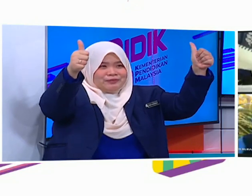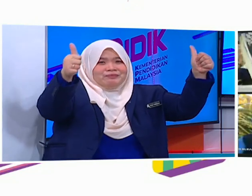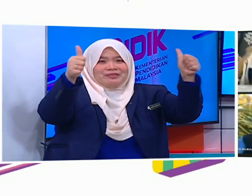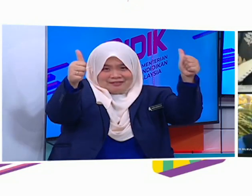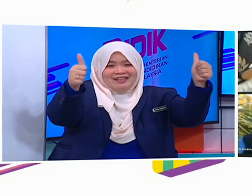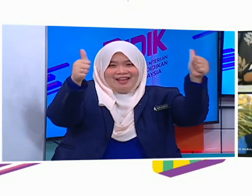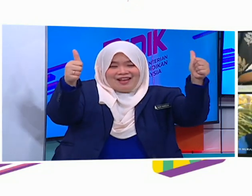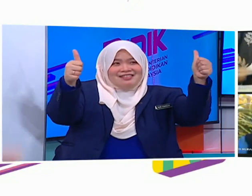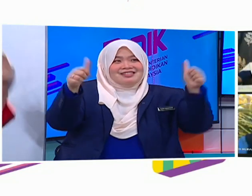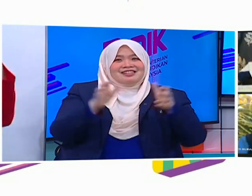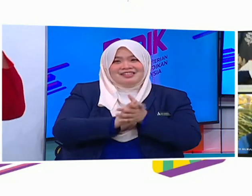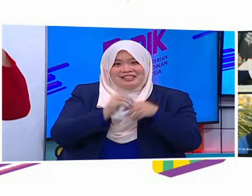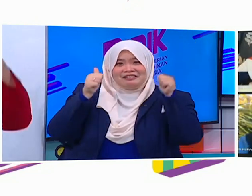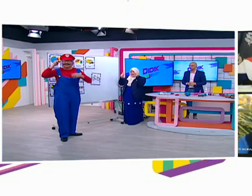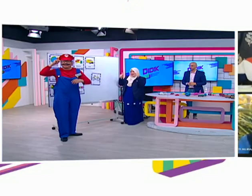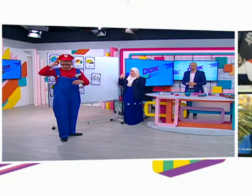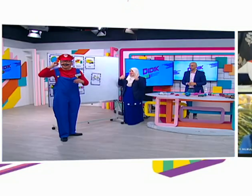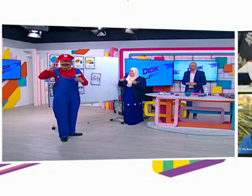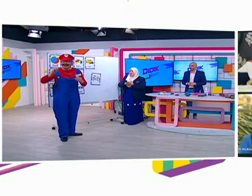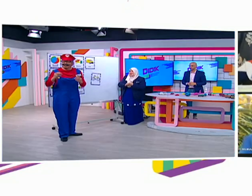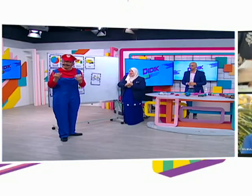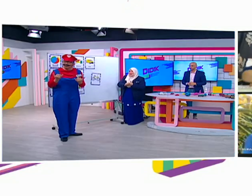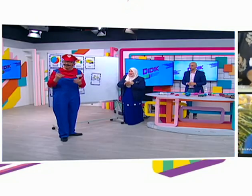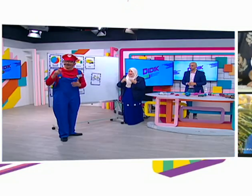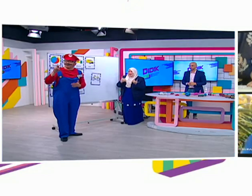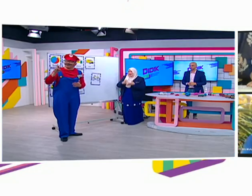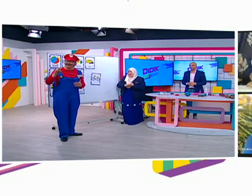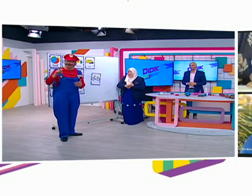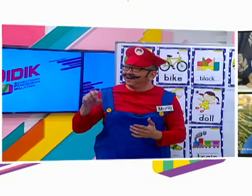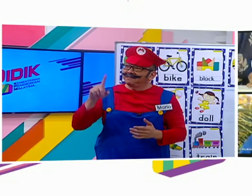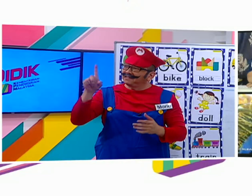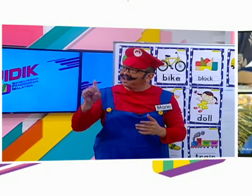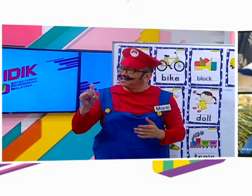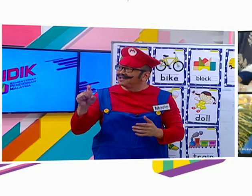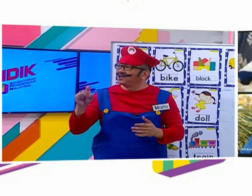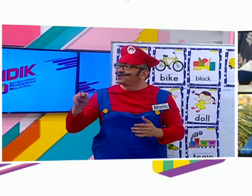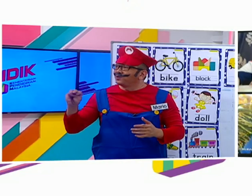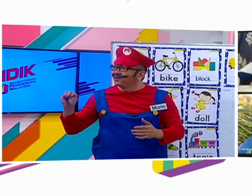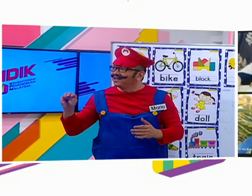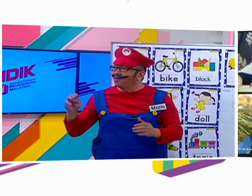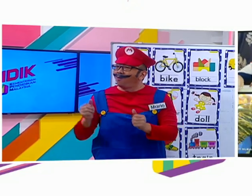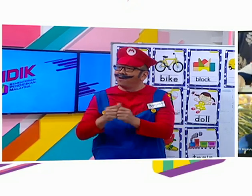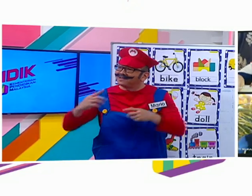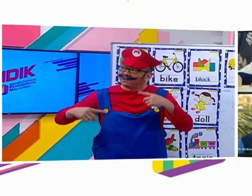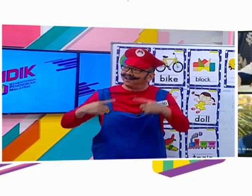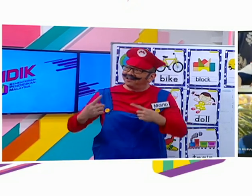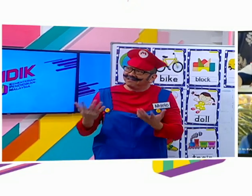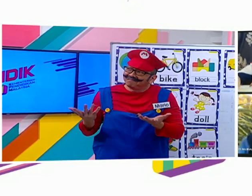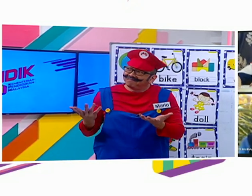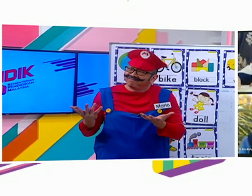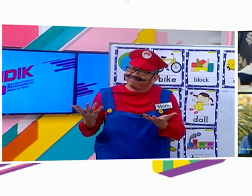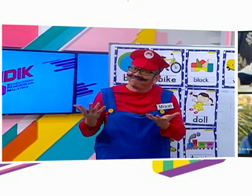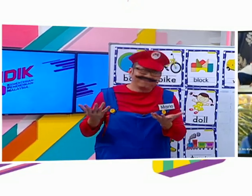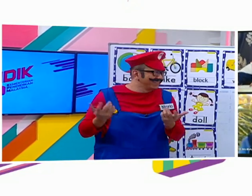good. Hey. Okay, teacher Misa. Now, shall we test the student with signing?